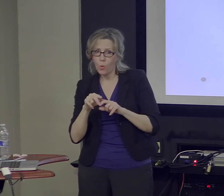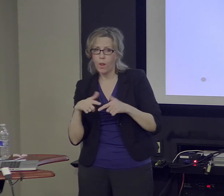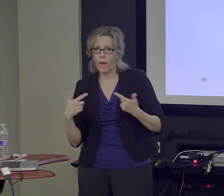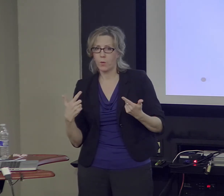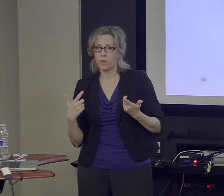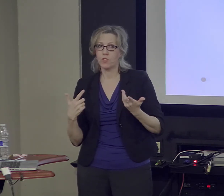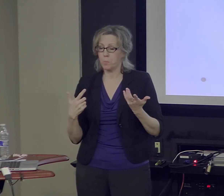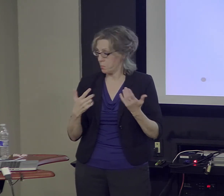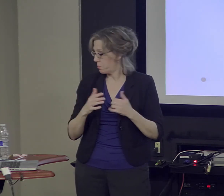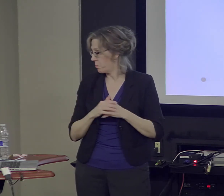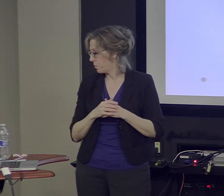more than one written language,